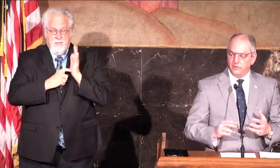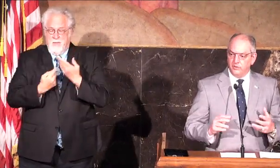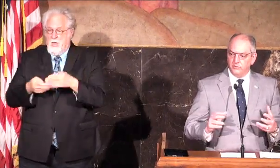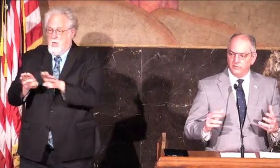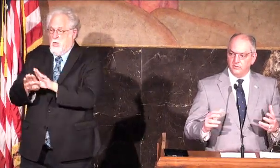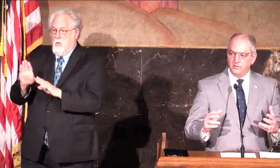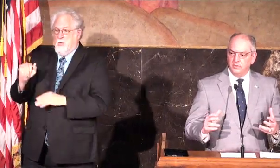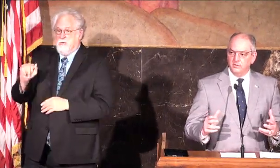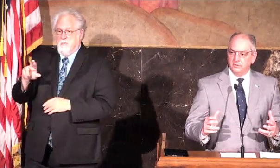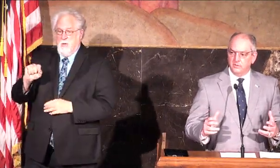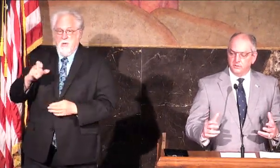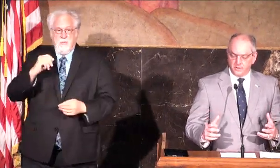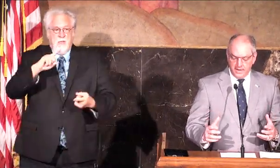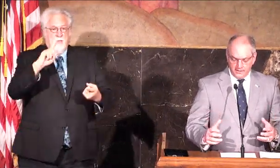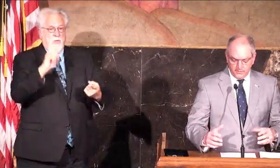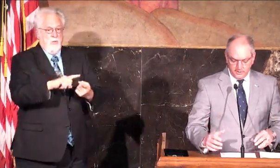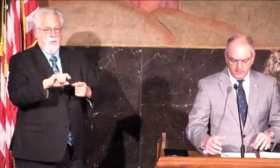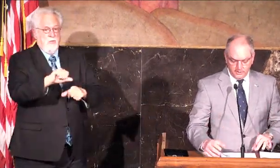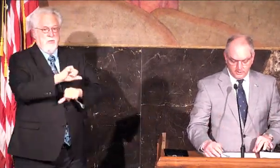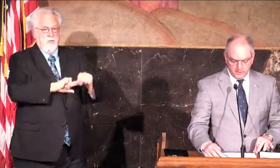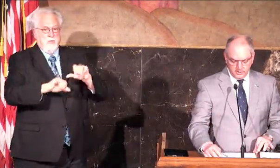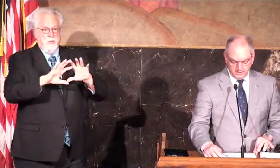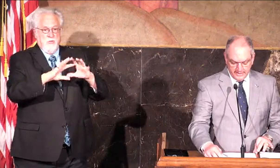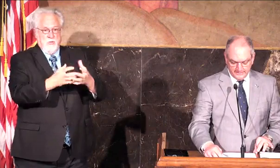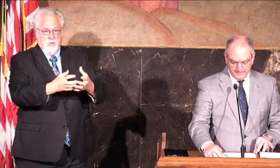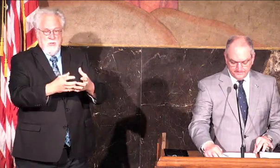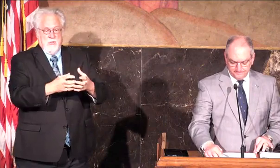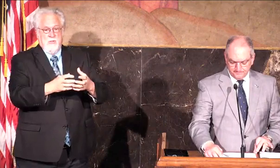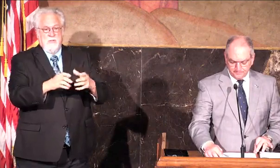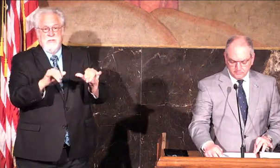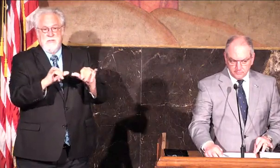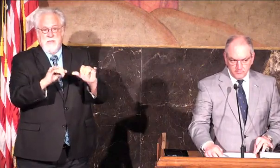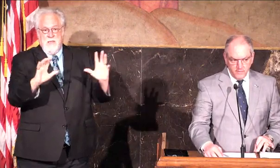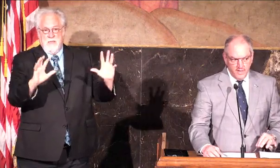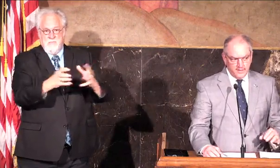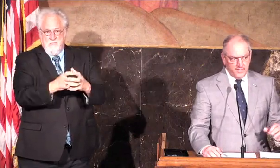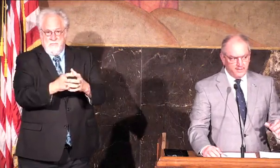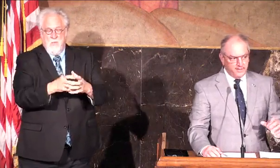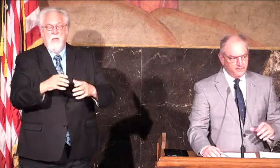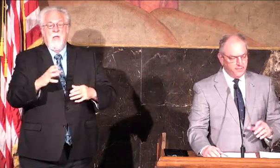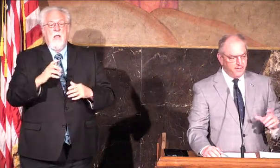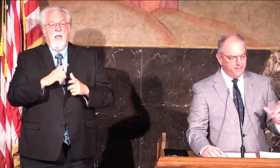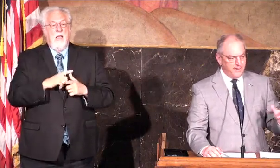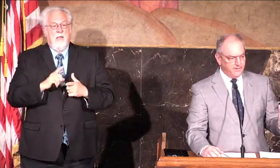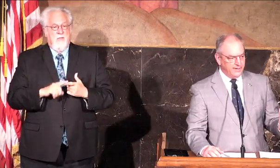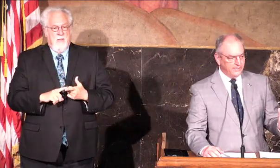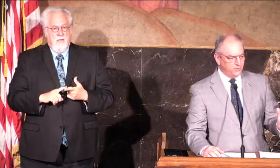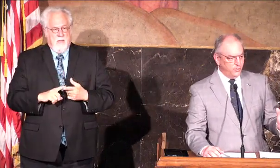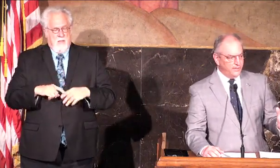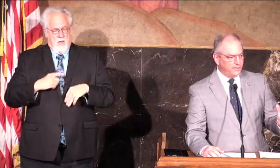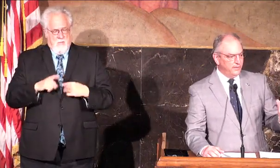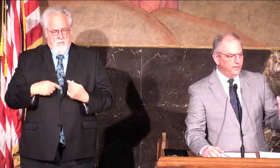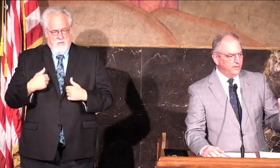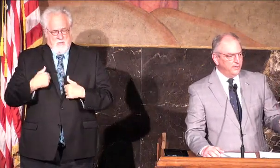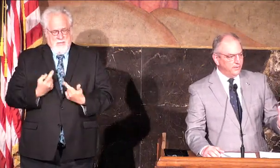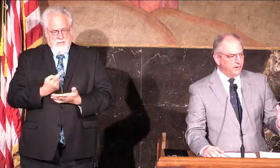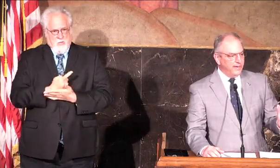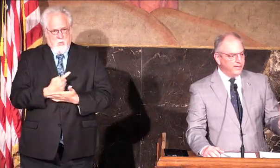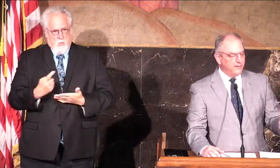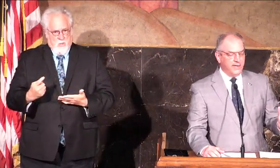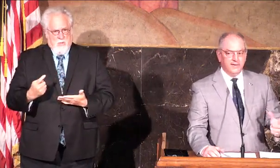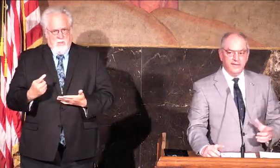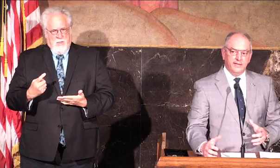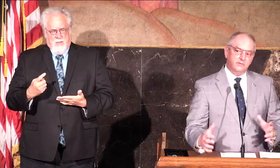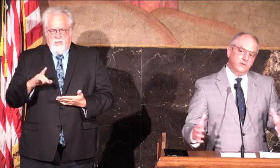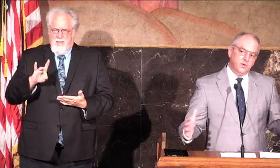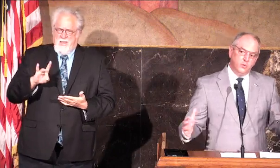and reduced social gathering sizes. And then it's been about the last week or 8